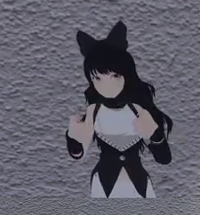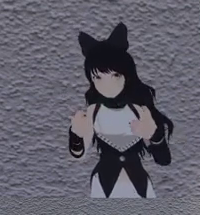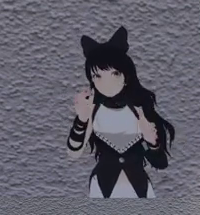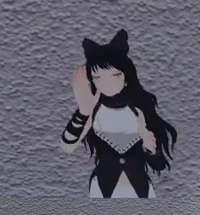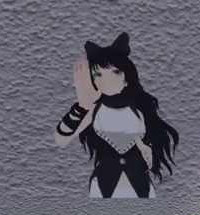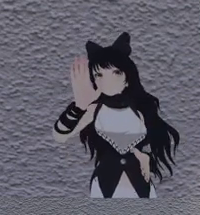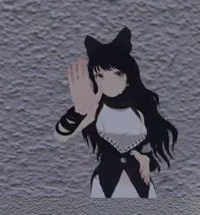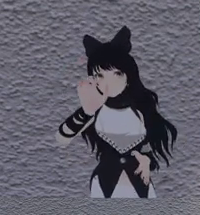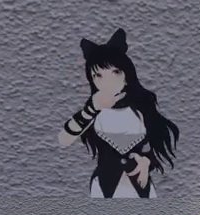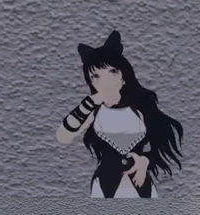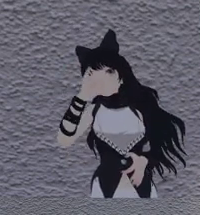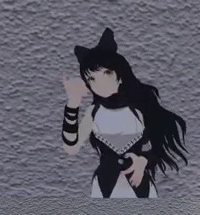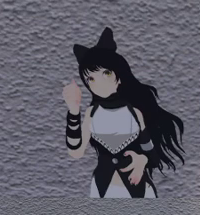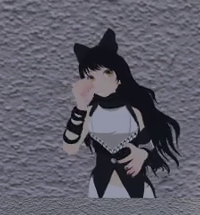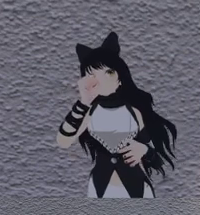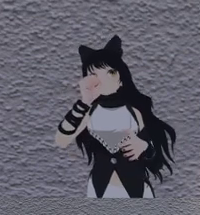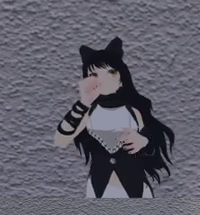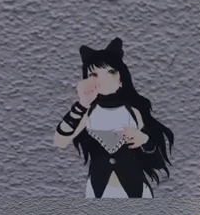Break.